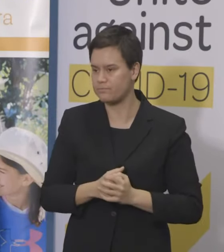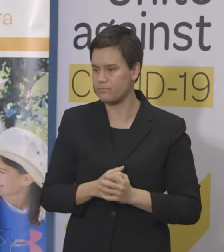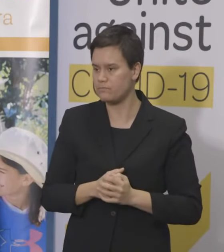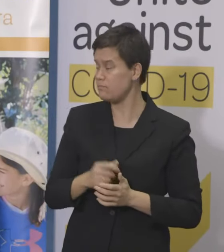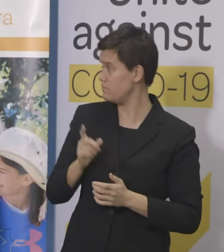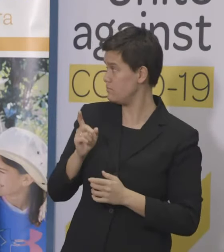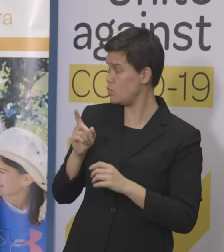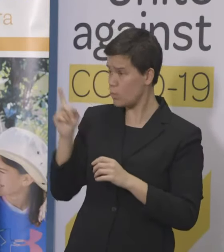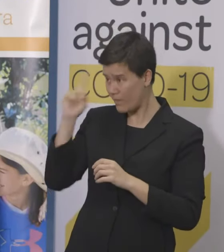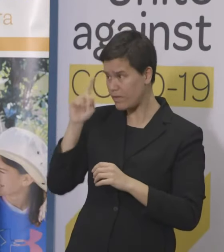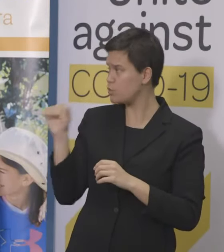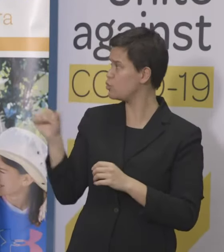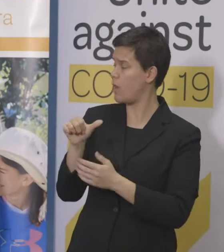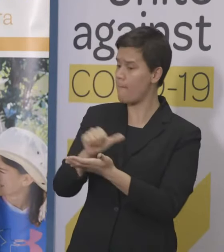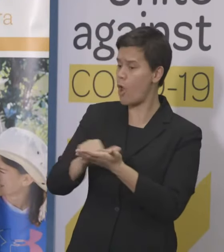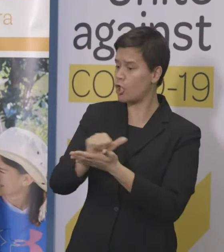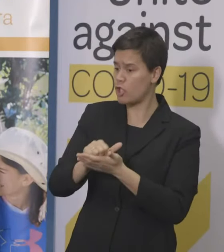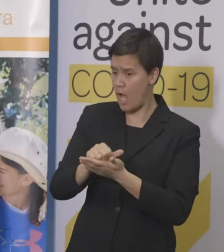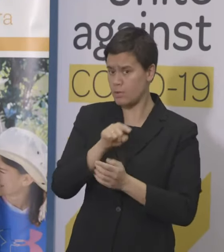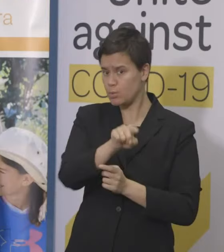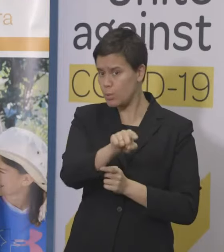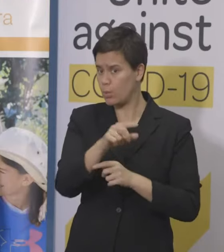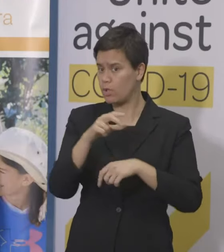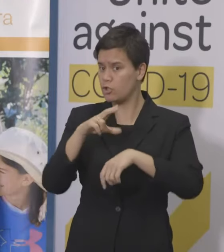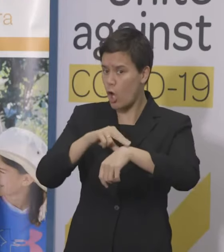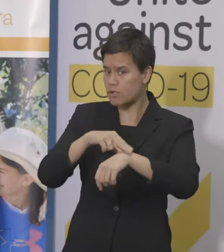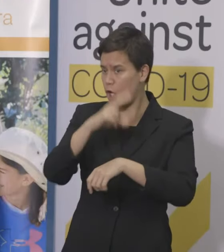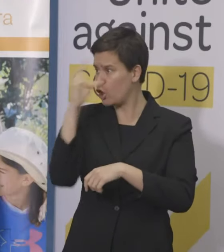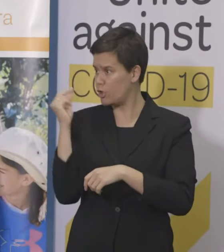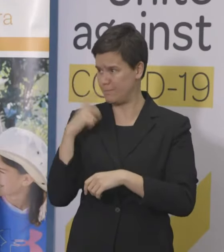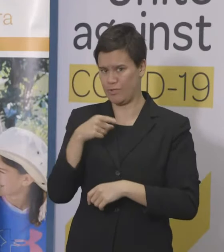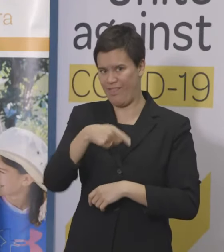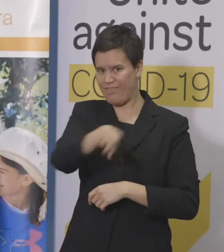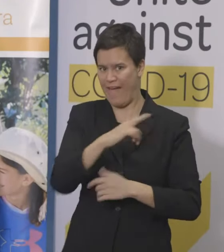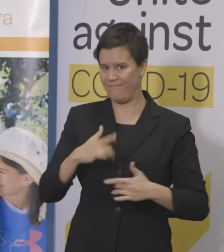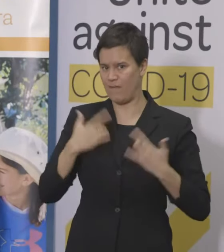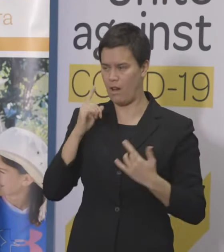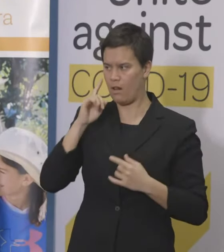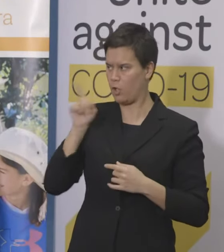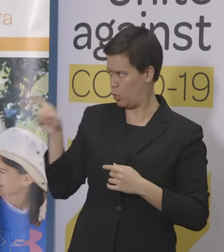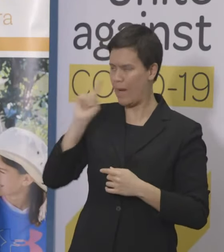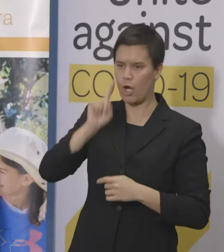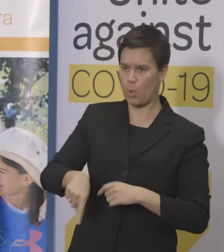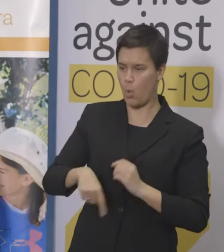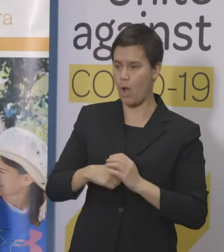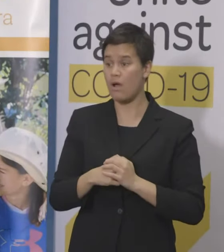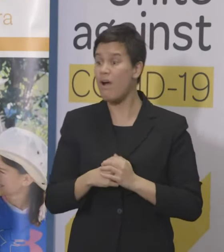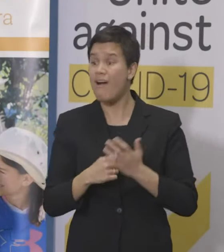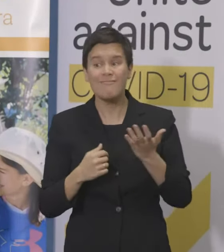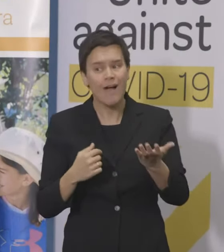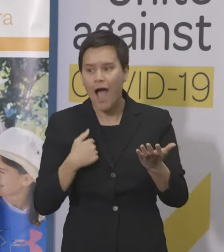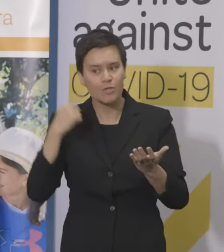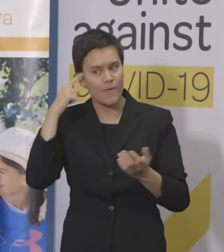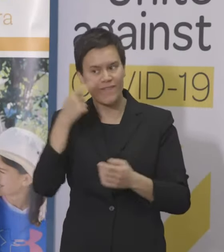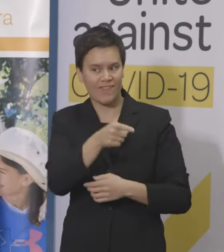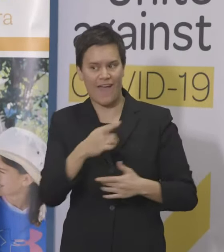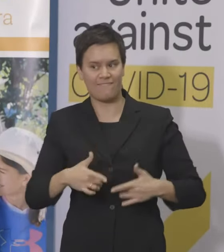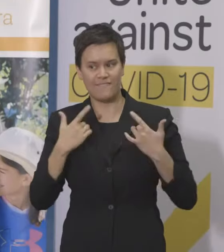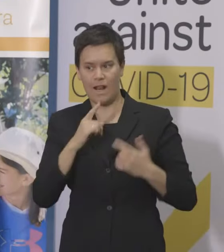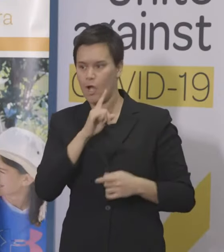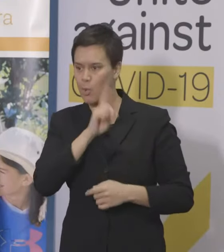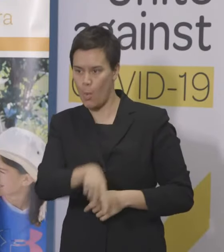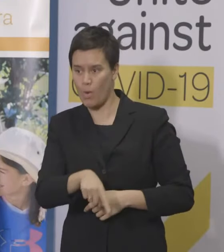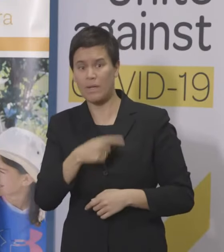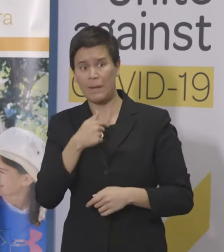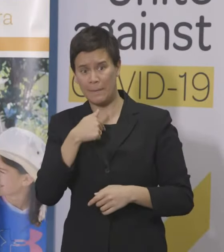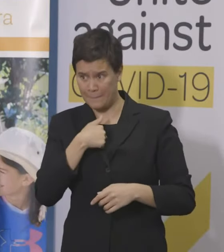Final question? Workers who are raising concerns, but they feel like they were being ignored. I don't think they feel like they were being ignored, and in fact I've regularly engaged with